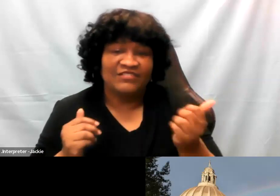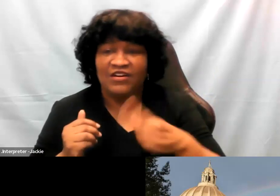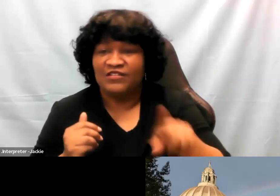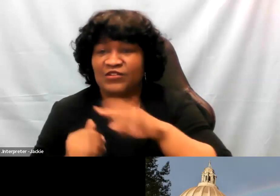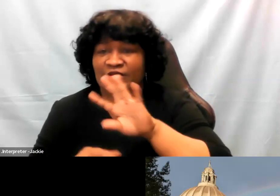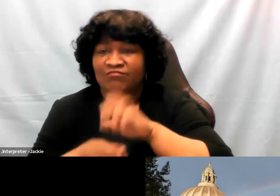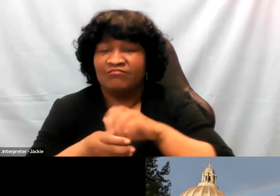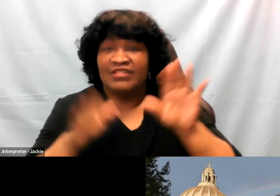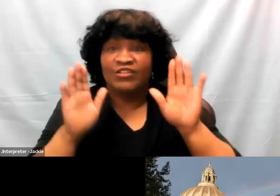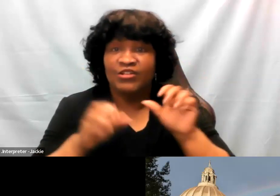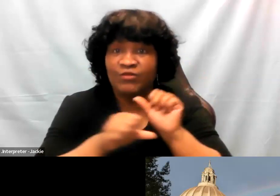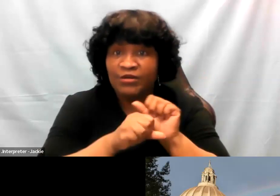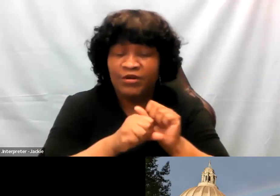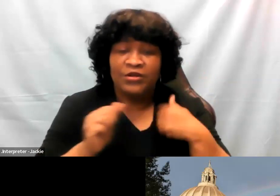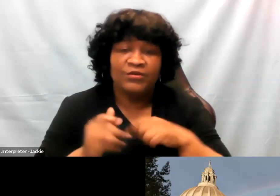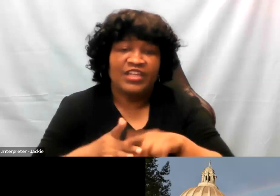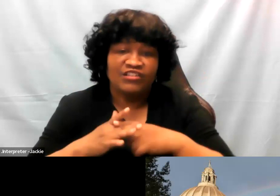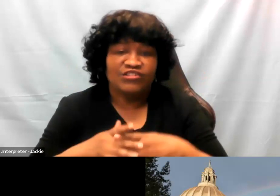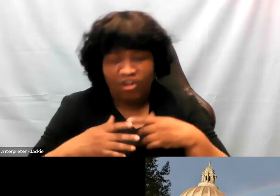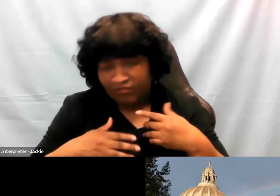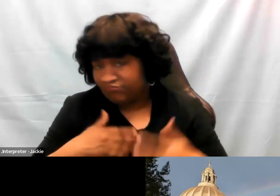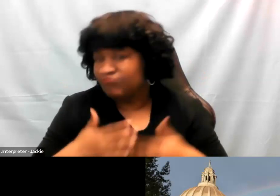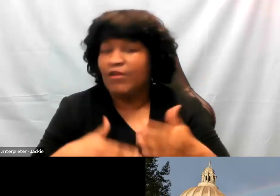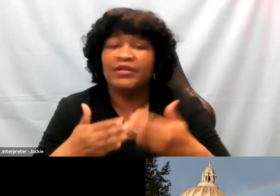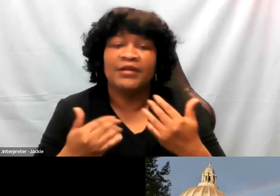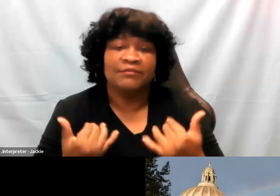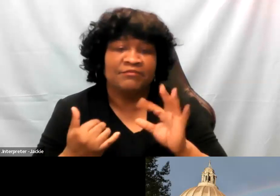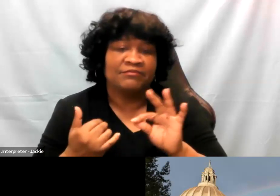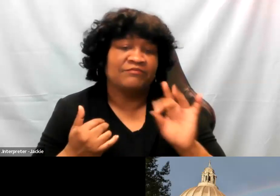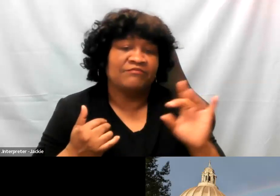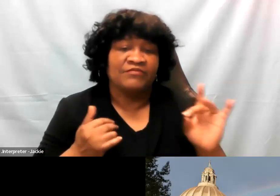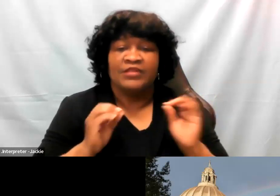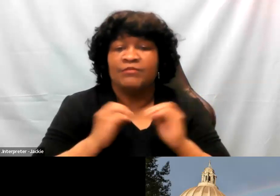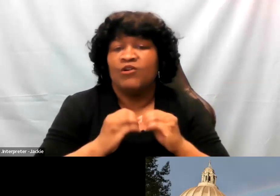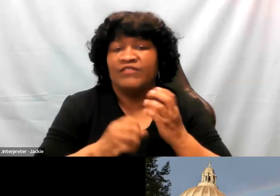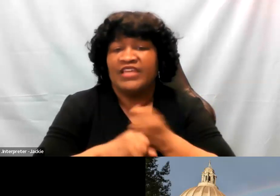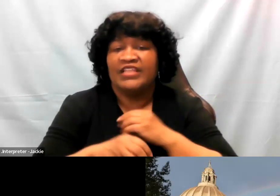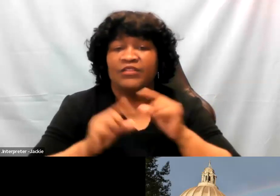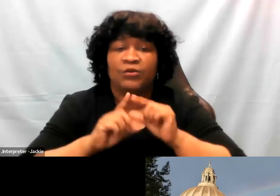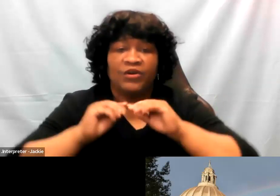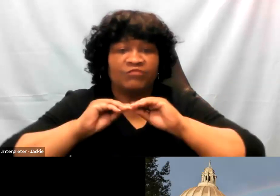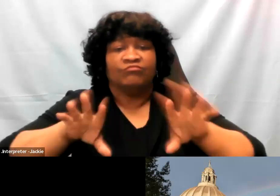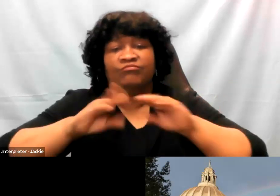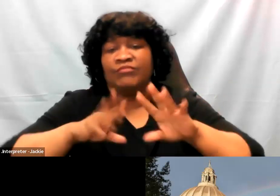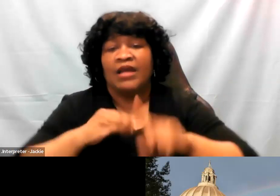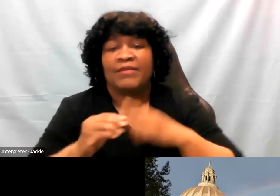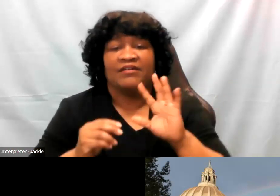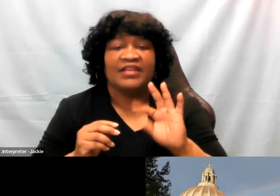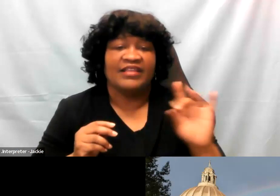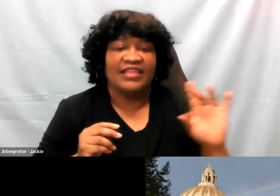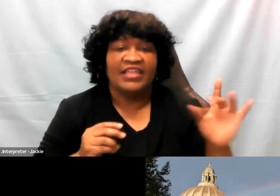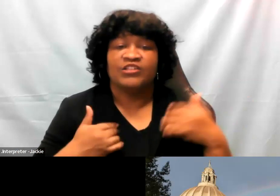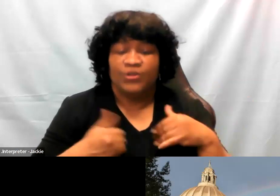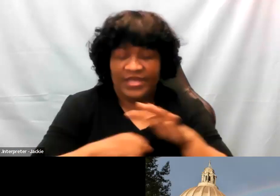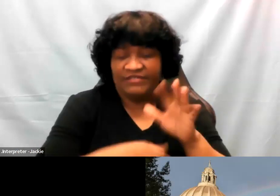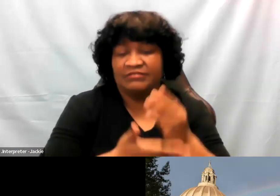been doing this great work, that we can start ramping up more of getting the word out about 988. So we have specific dollars in there to